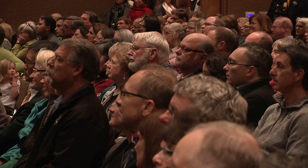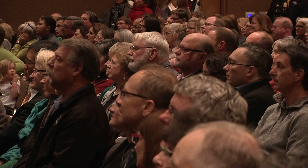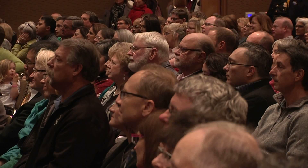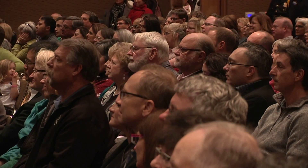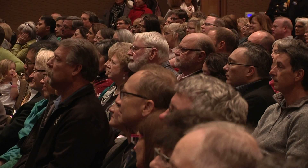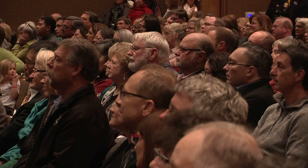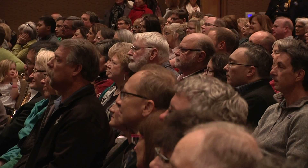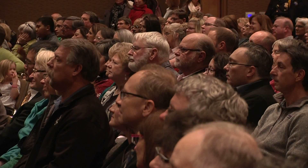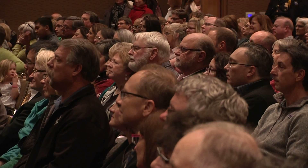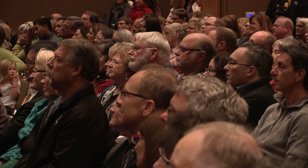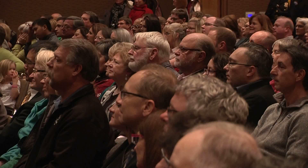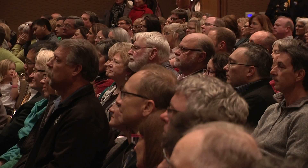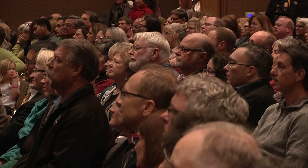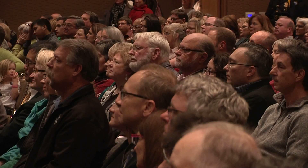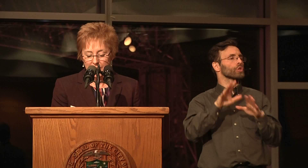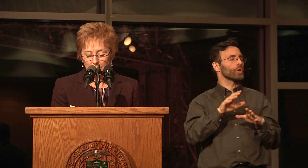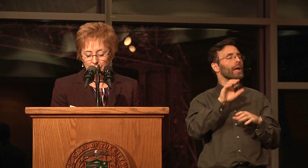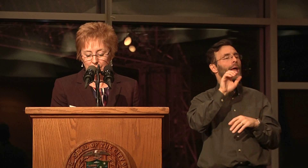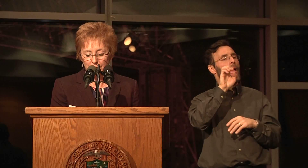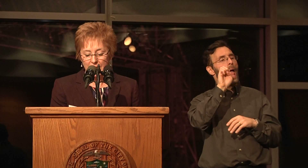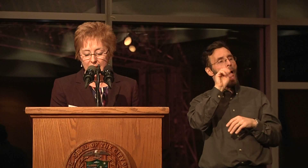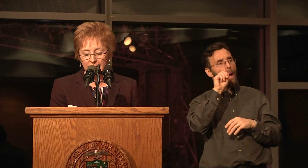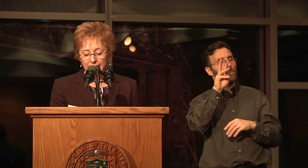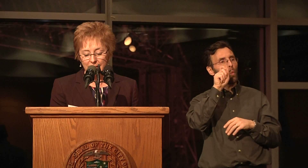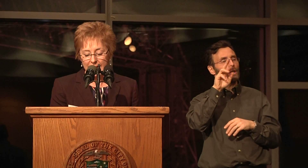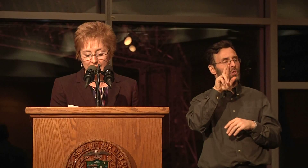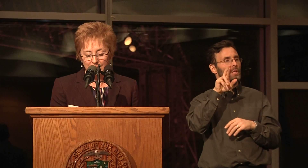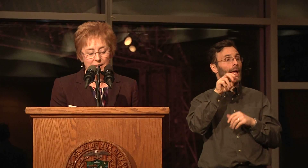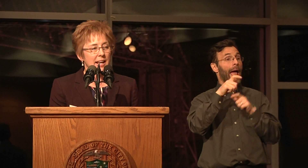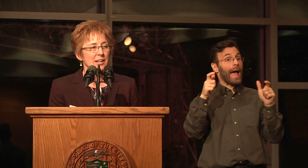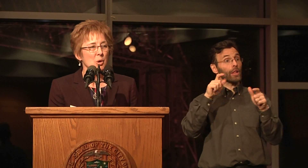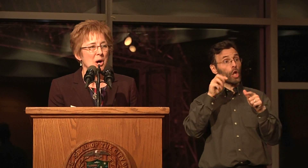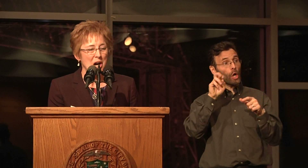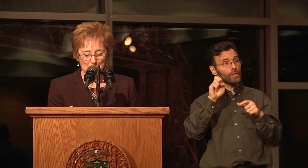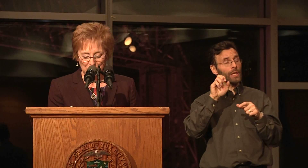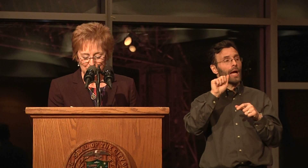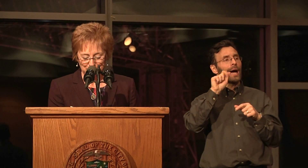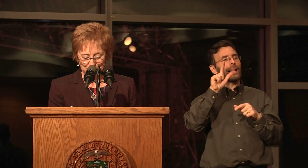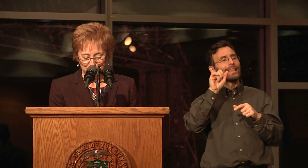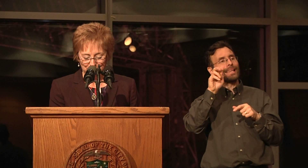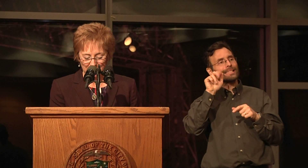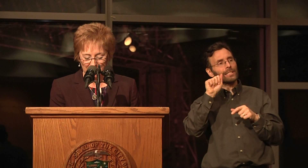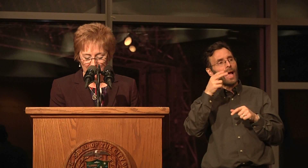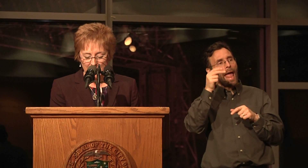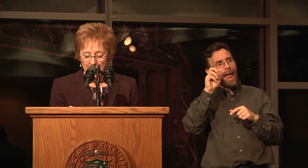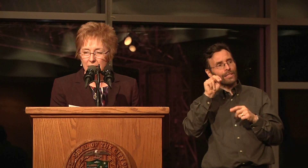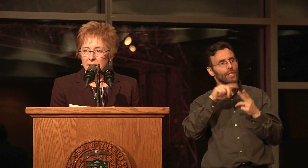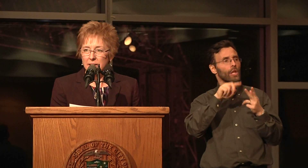M. Westerlin, and at-large councilors Alyssa Hansen and Noah Hobbs.